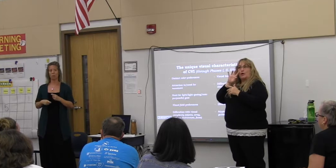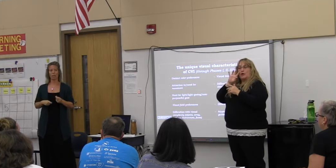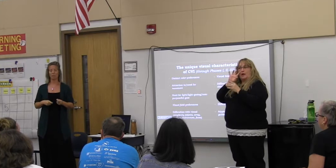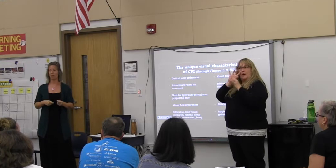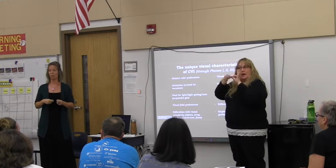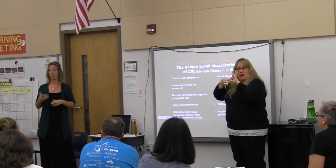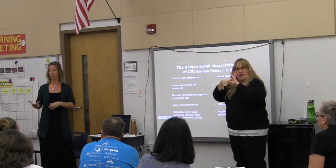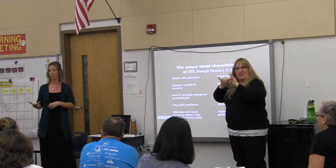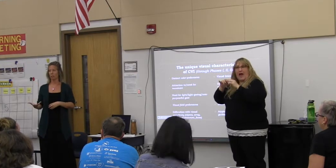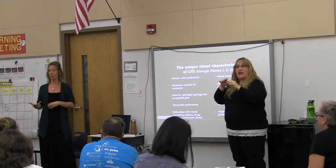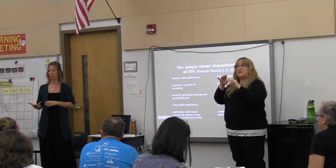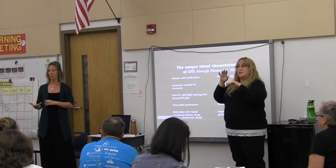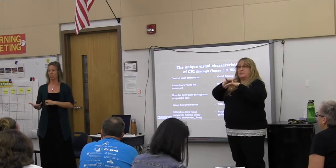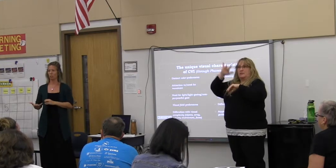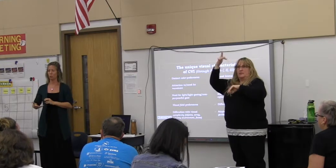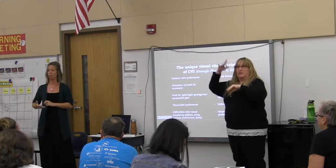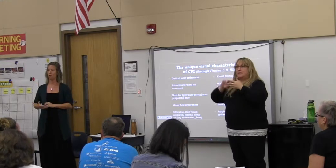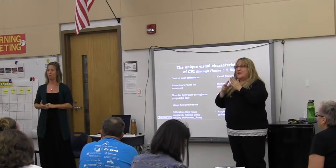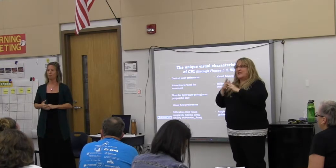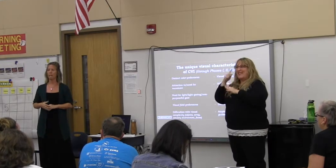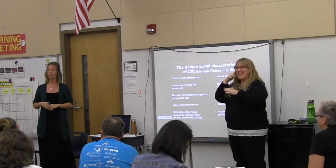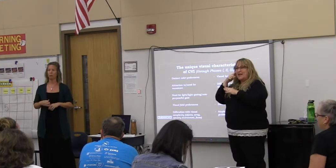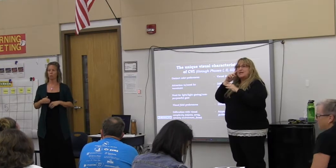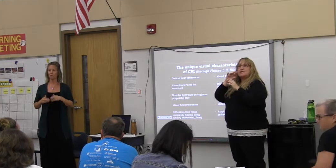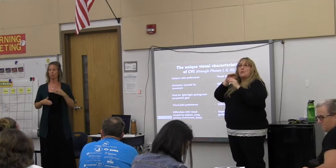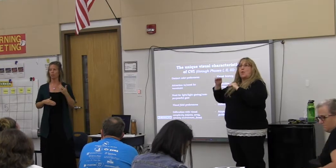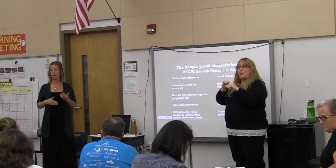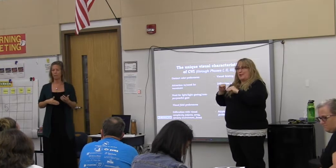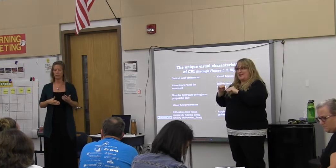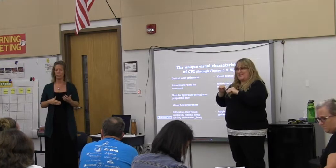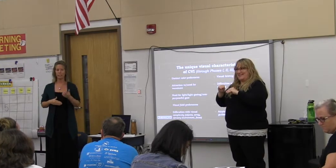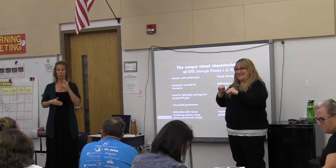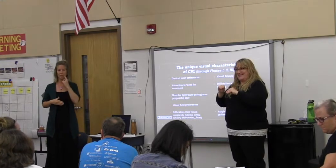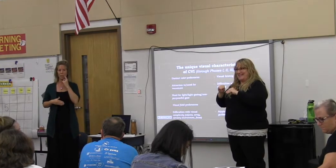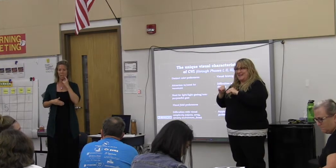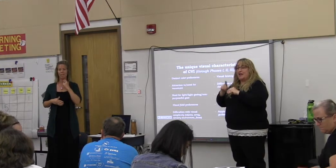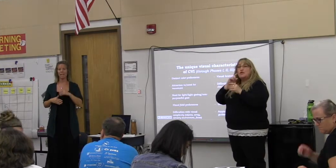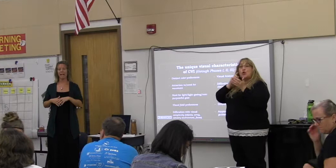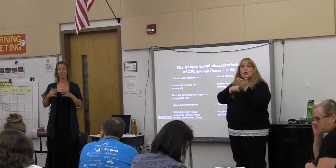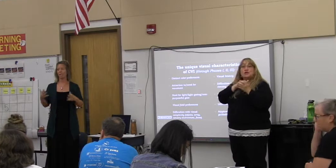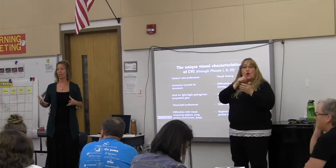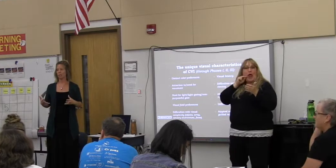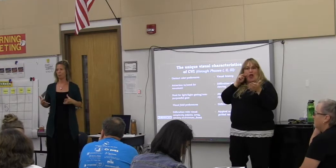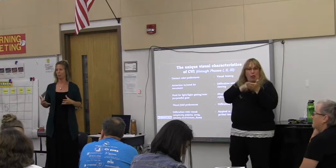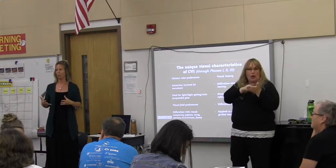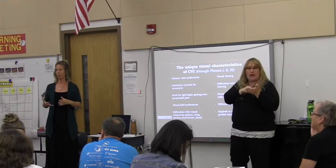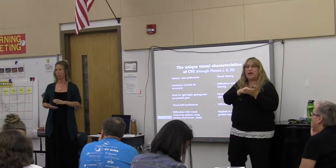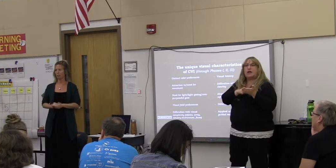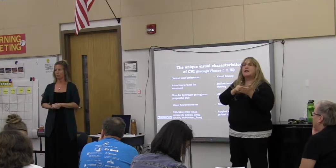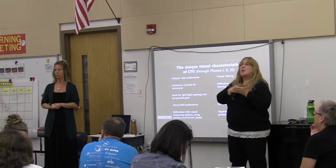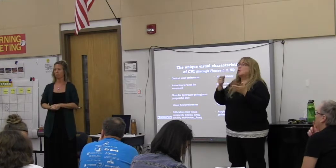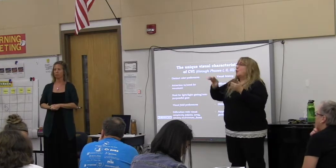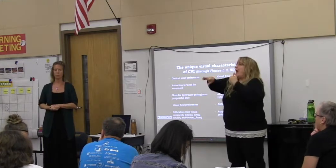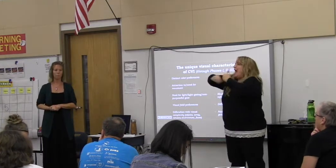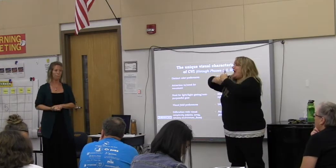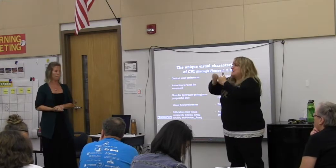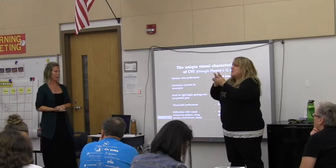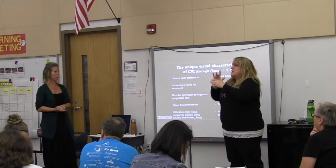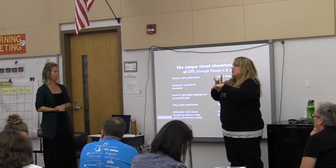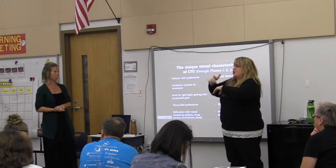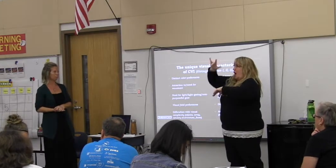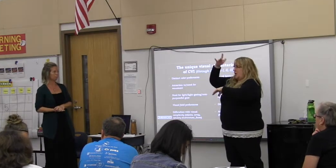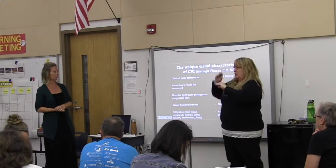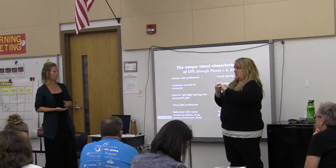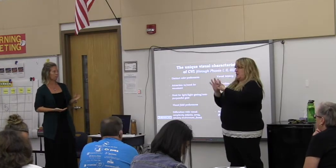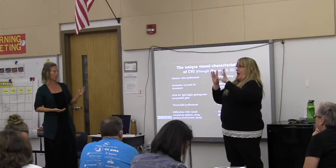movement. So that's often a good accommodation for them. If you notice they're not looking at something, to add a shiny property to it.